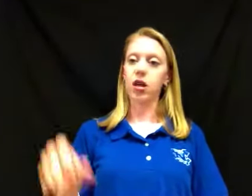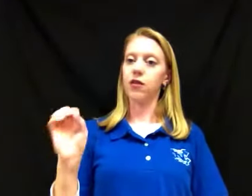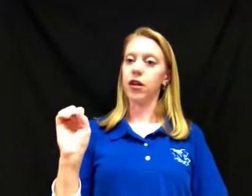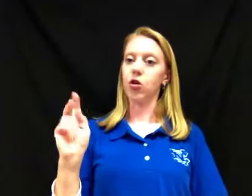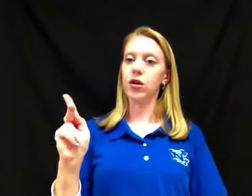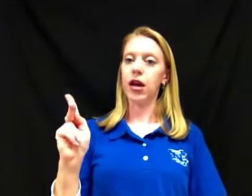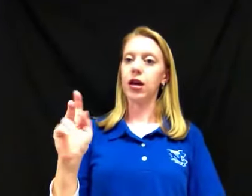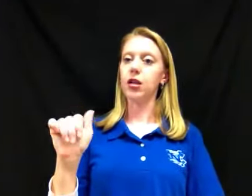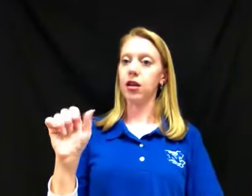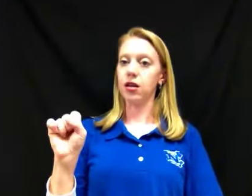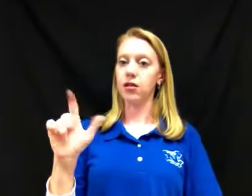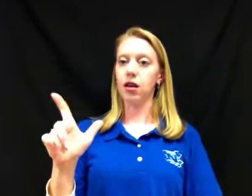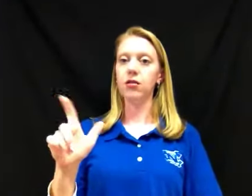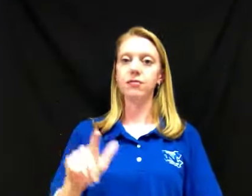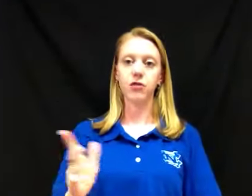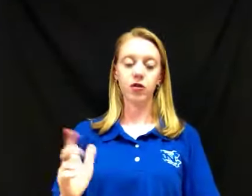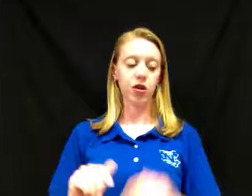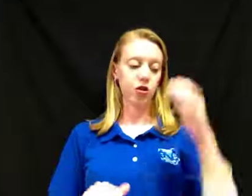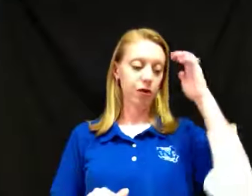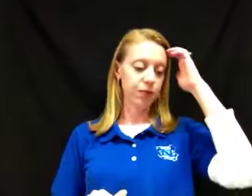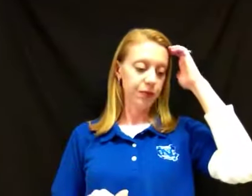like okay in ASL, they're finger-spelled.